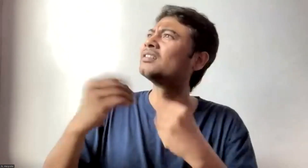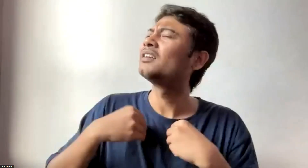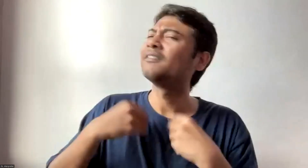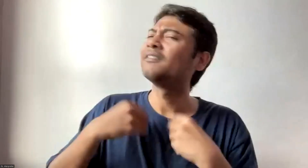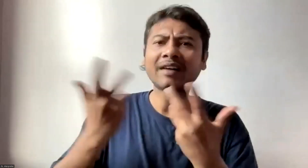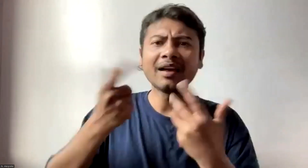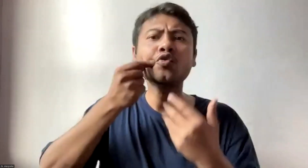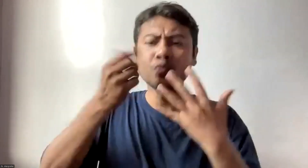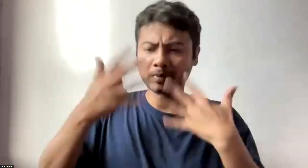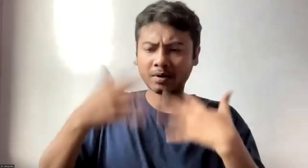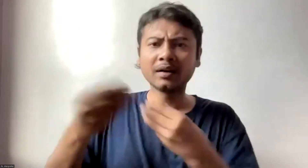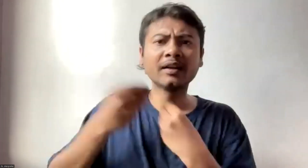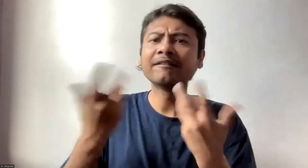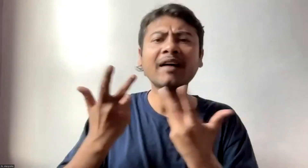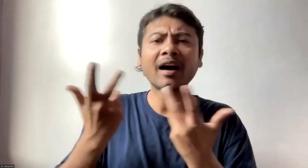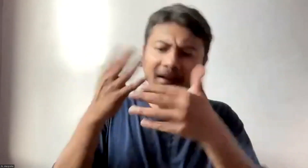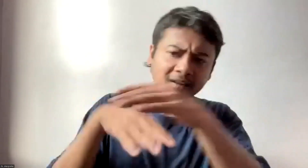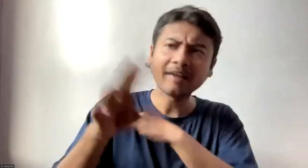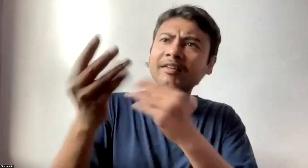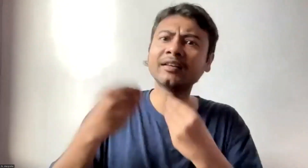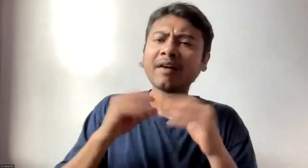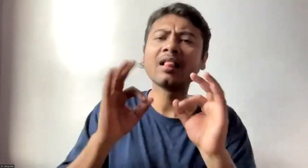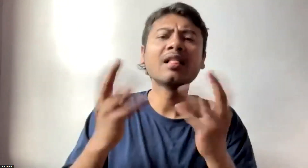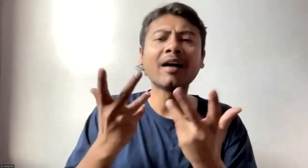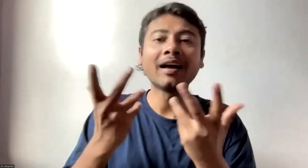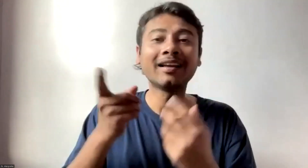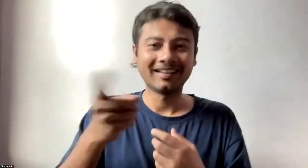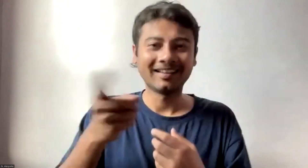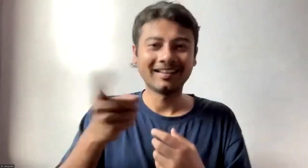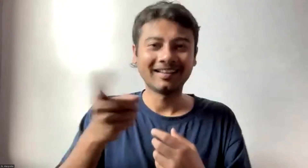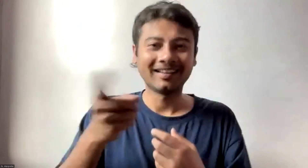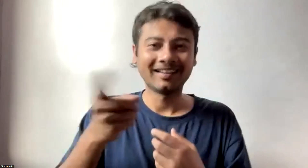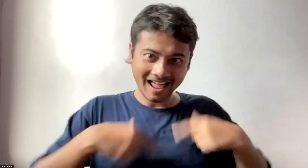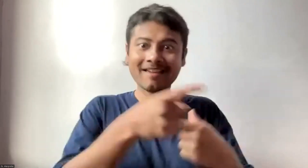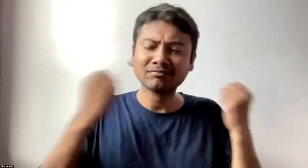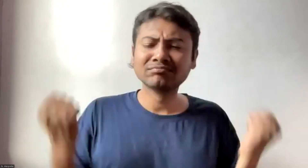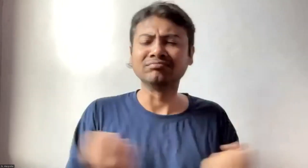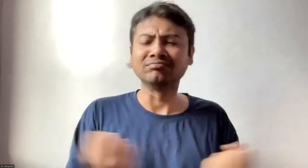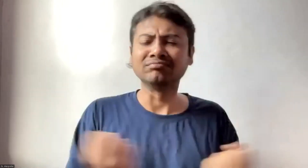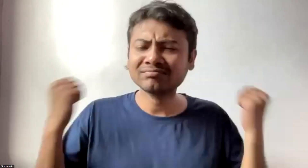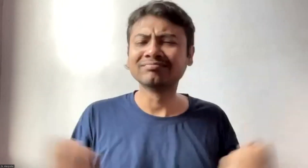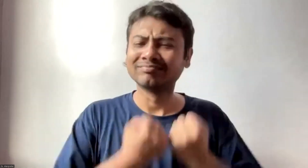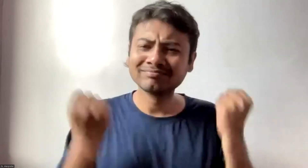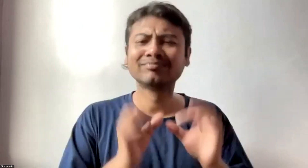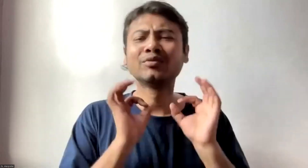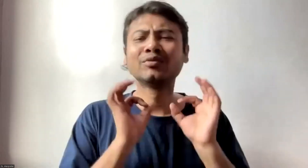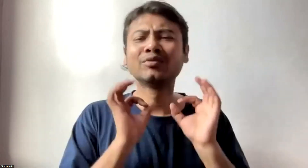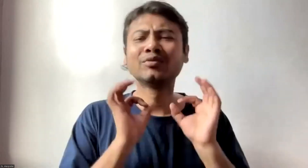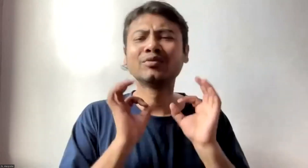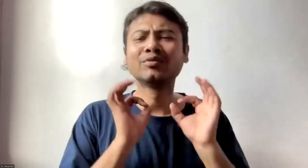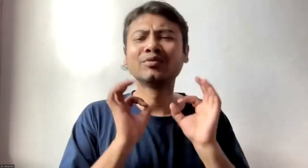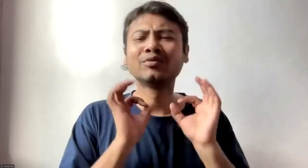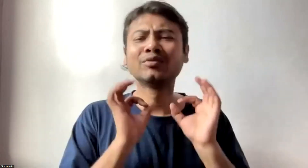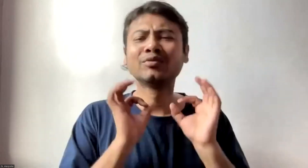there is a difference between going to Krishna and going to heavenly planets. Heavenly planets is like